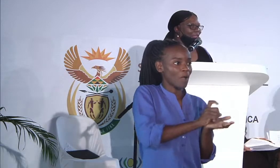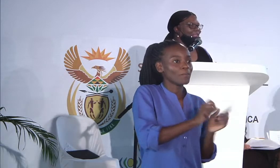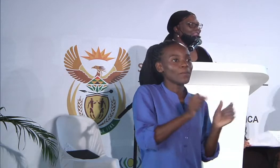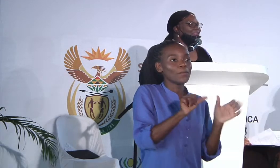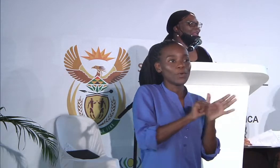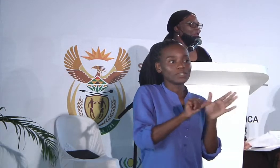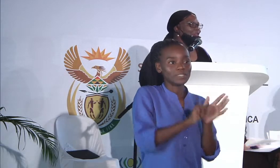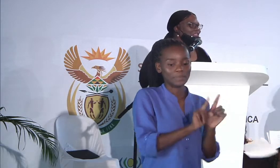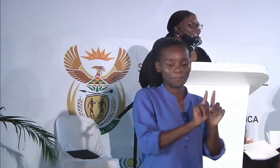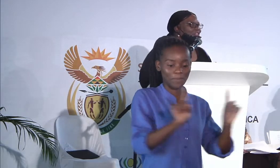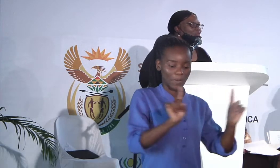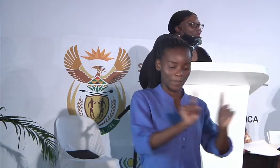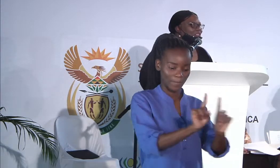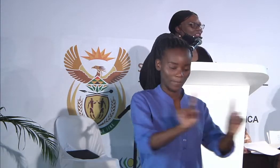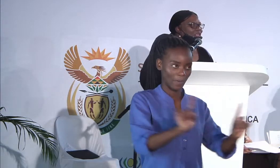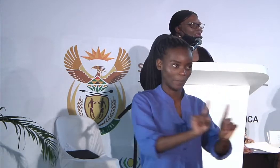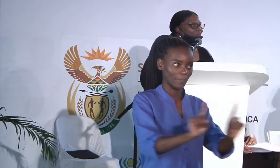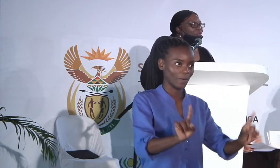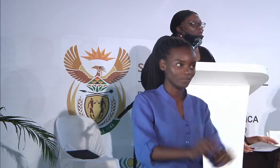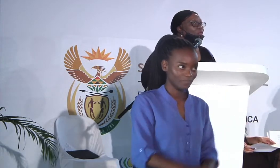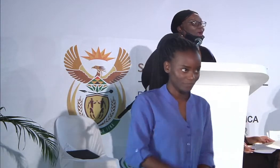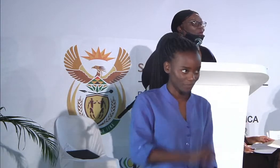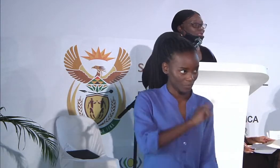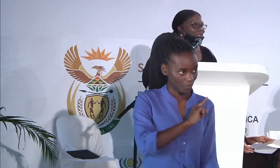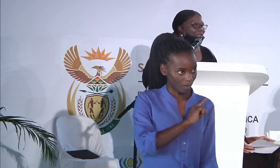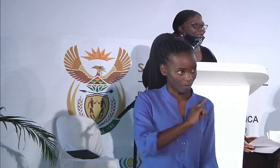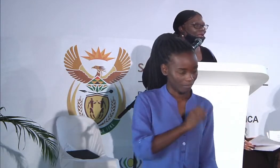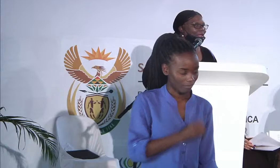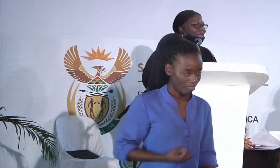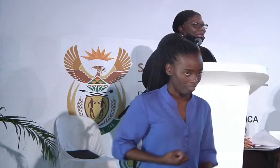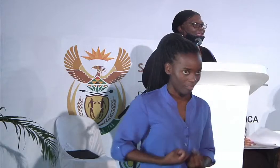There's still a lot that is waiting for you out